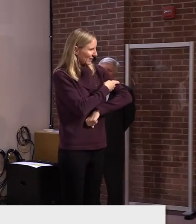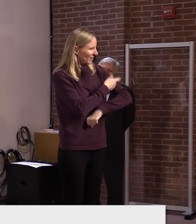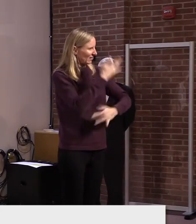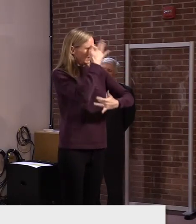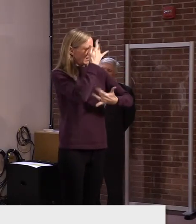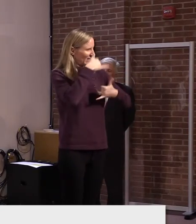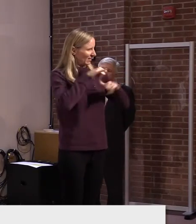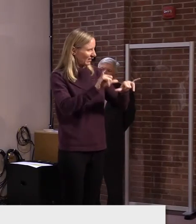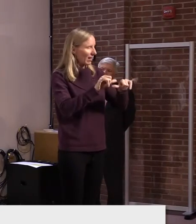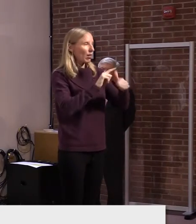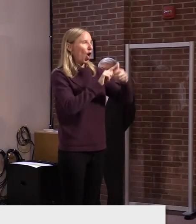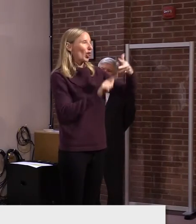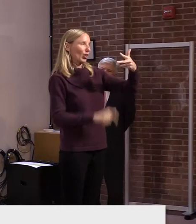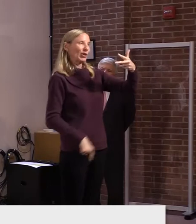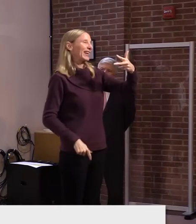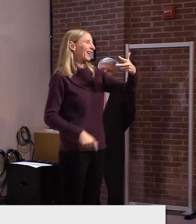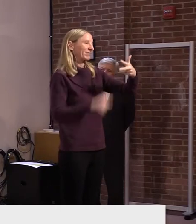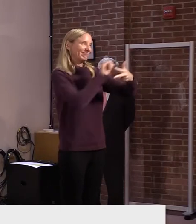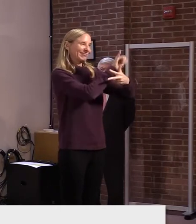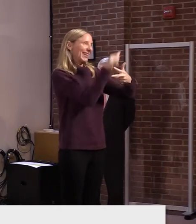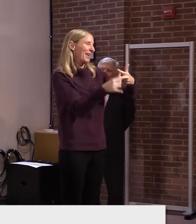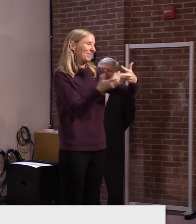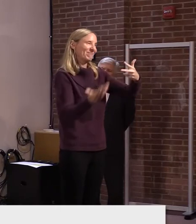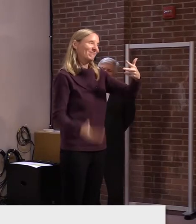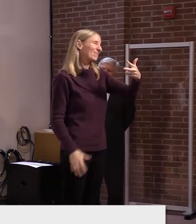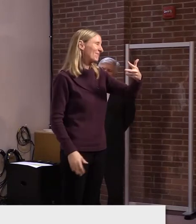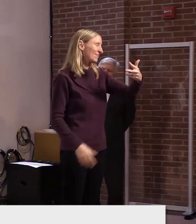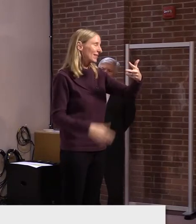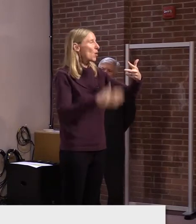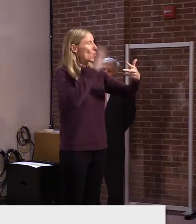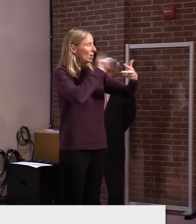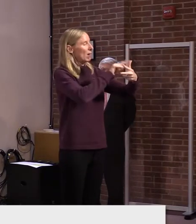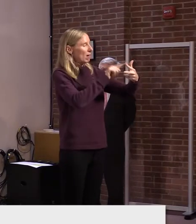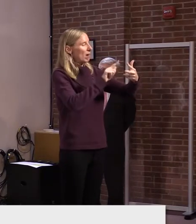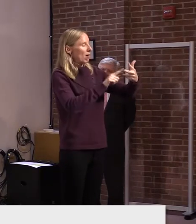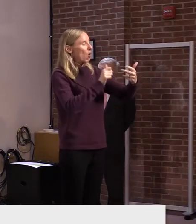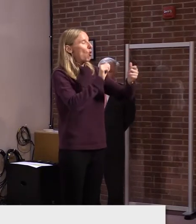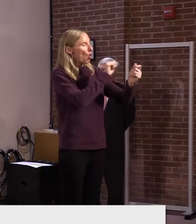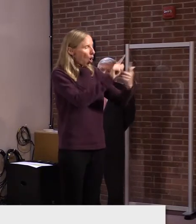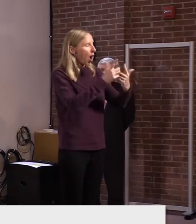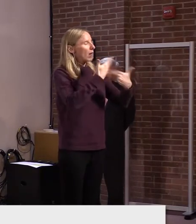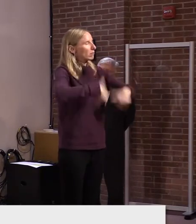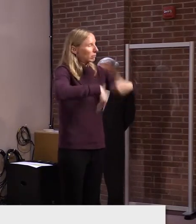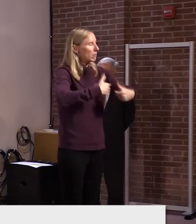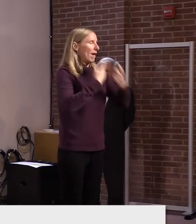vaccines that are currently in use in the United States are highly effective.